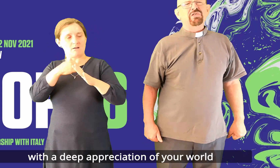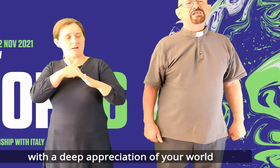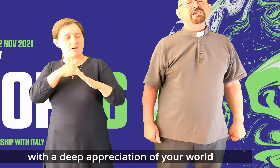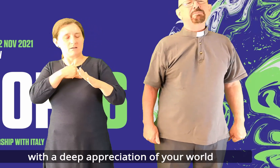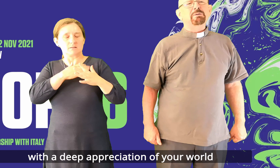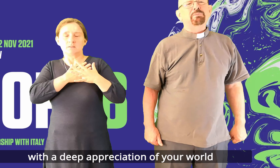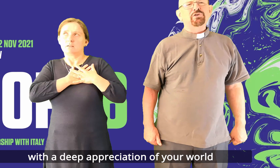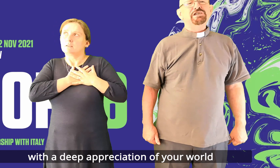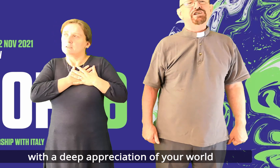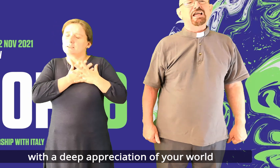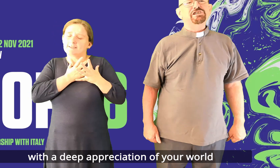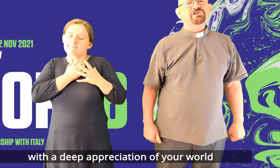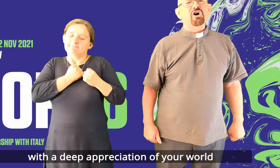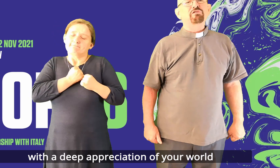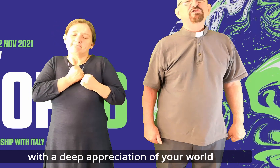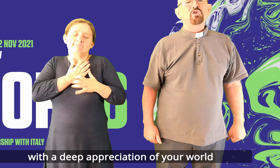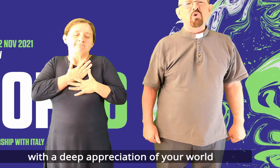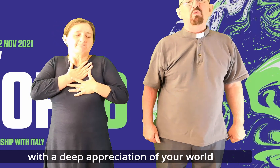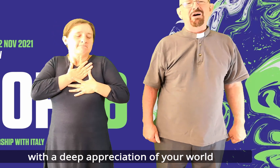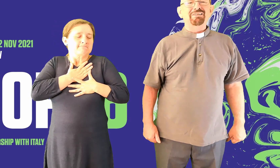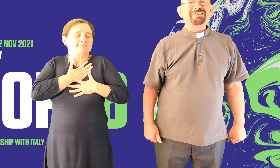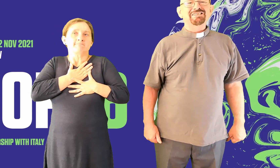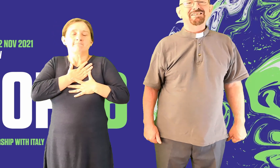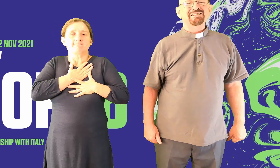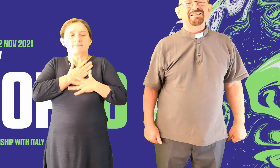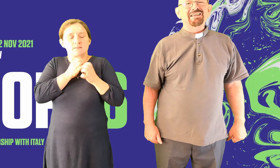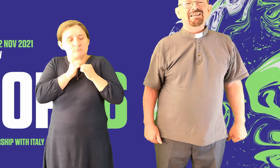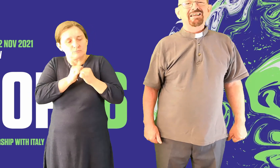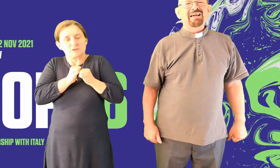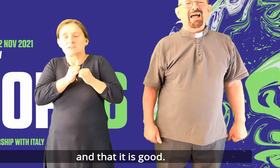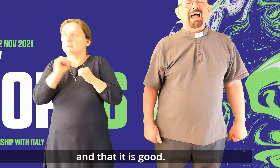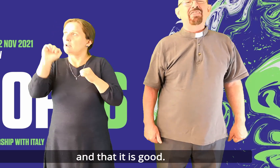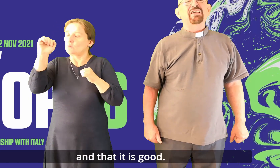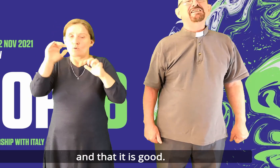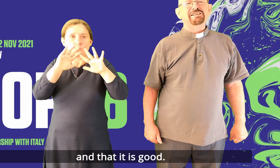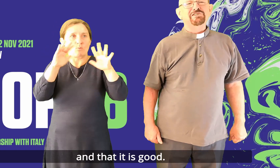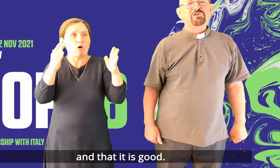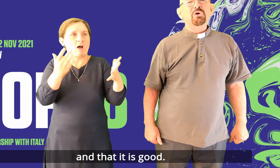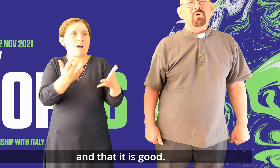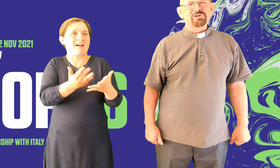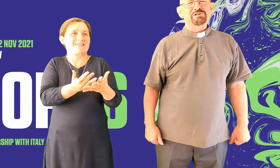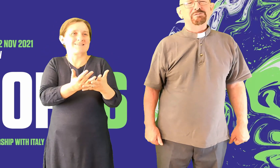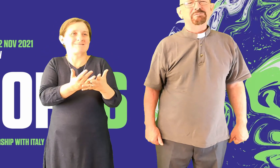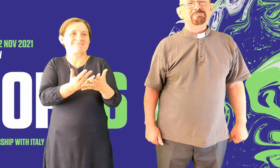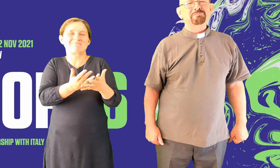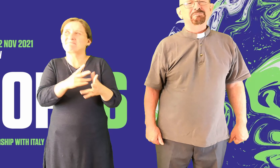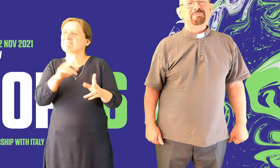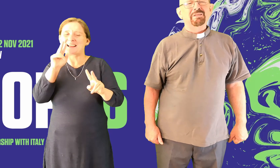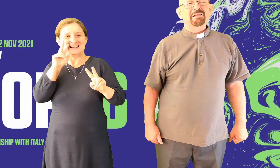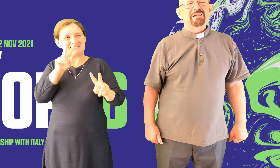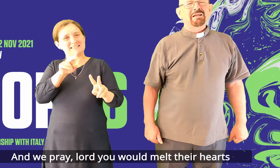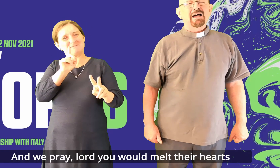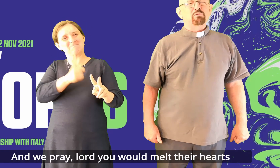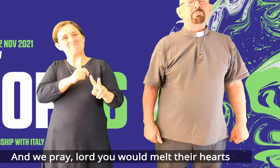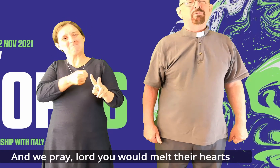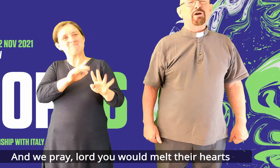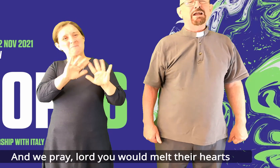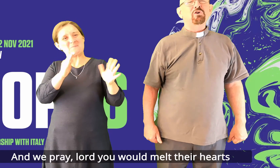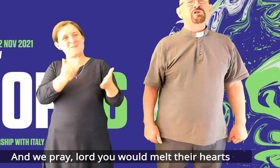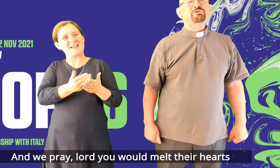deep appreciation of your world and that it is good. And we pray, Lord, you would